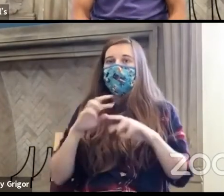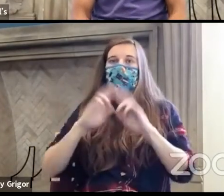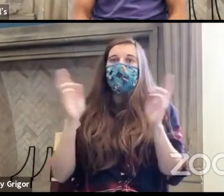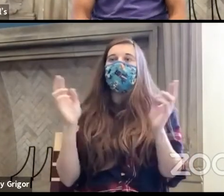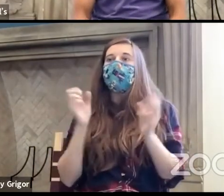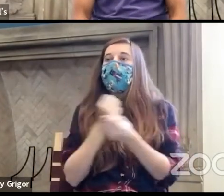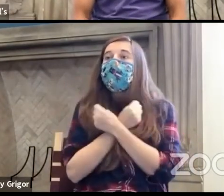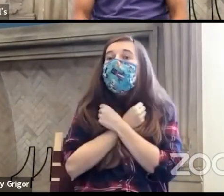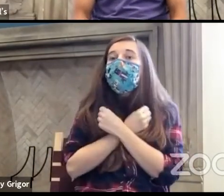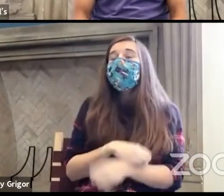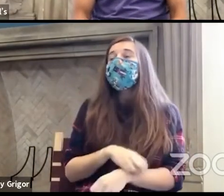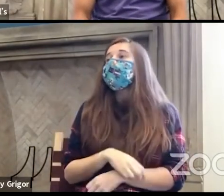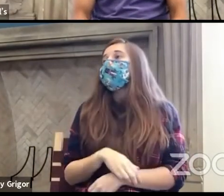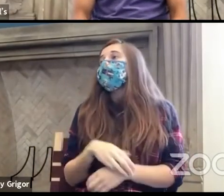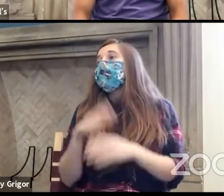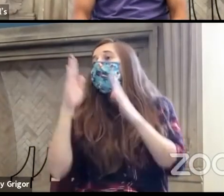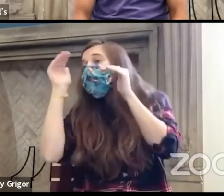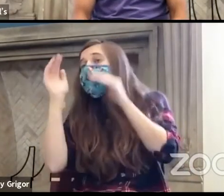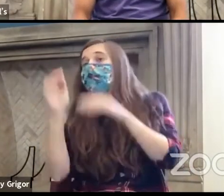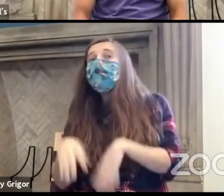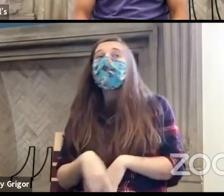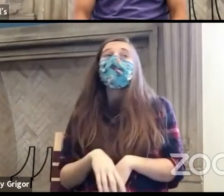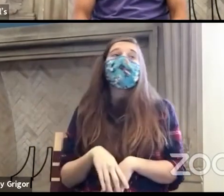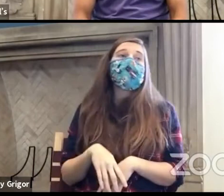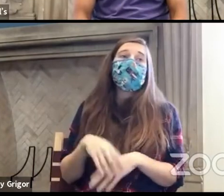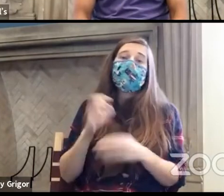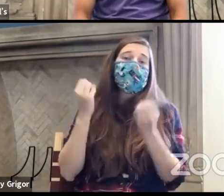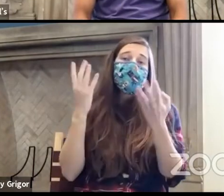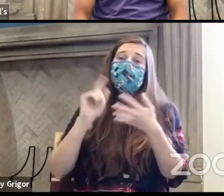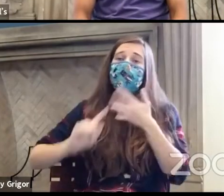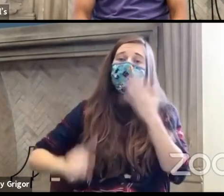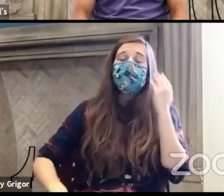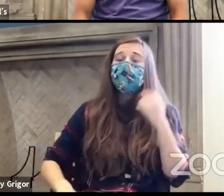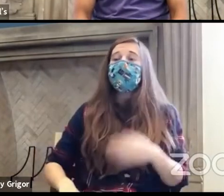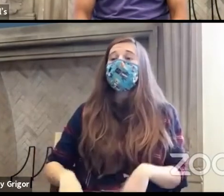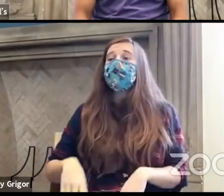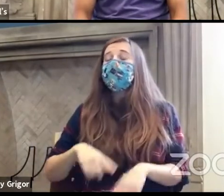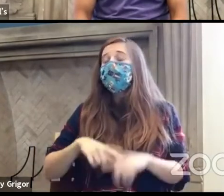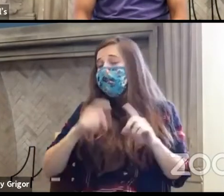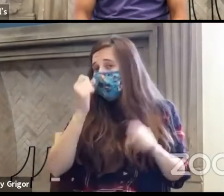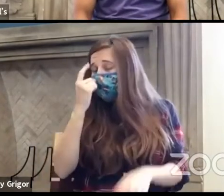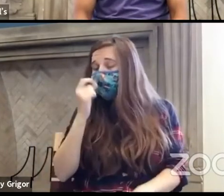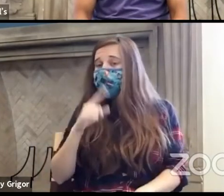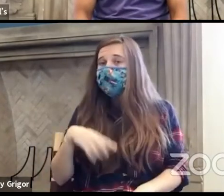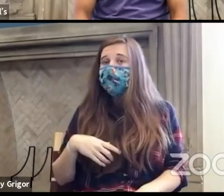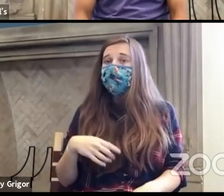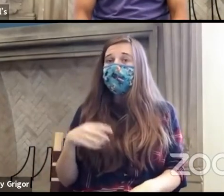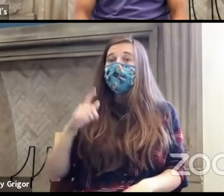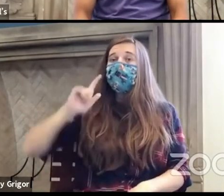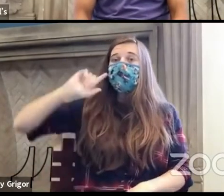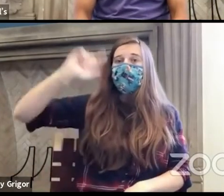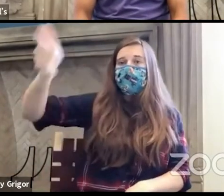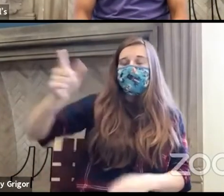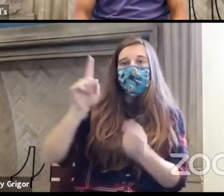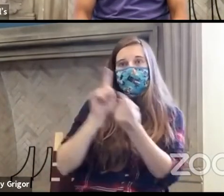like love and hope and so on. Now understand, later I met